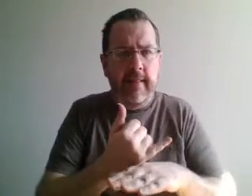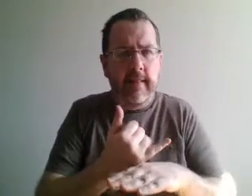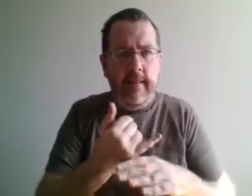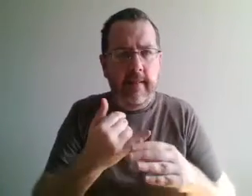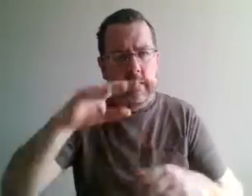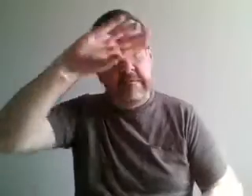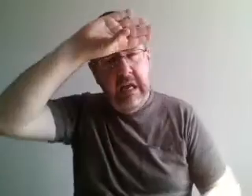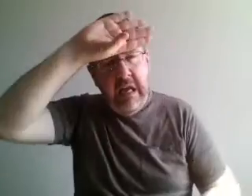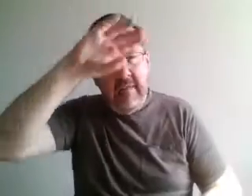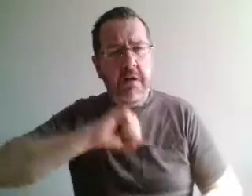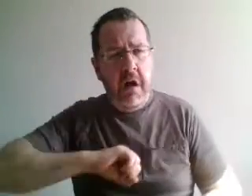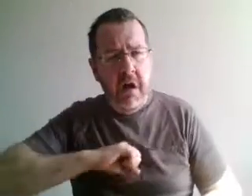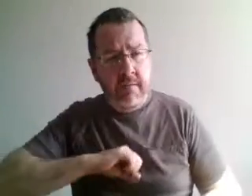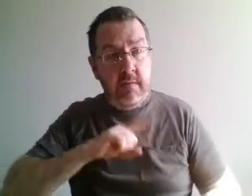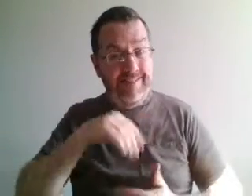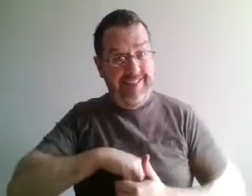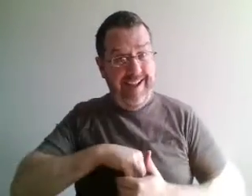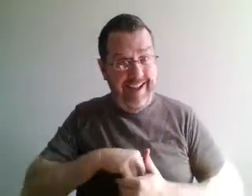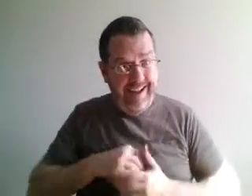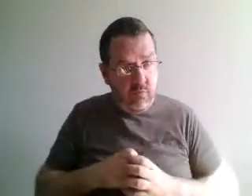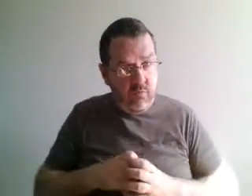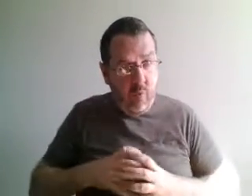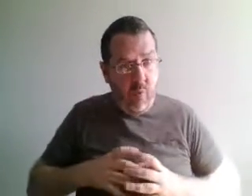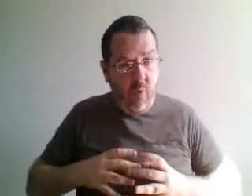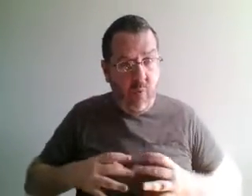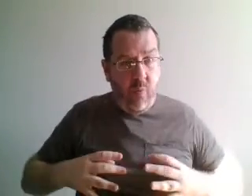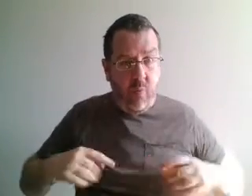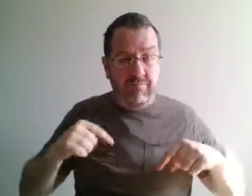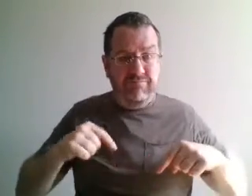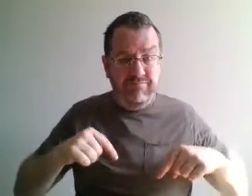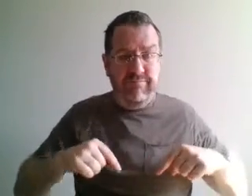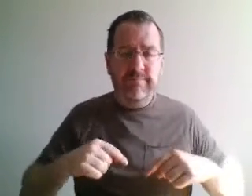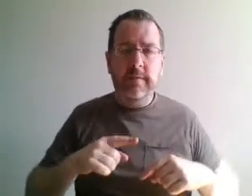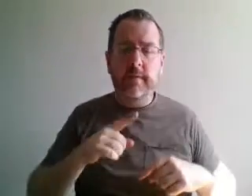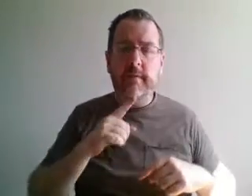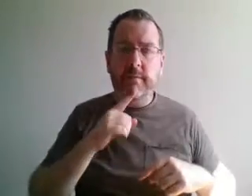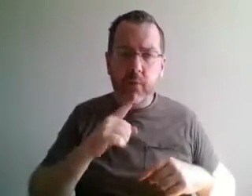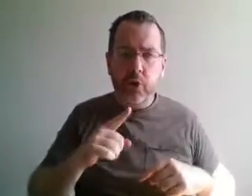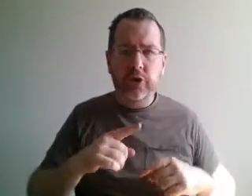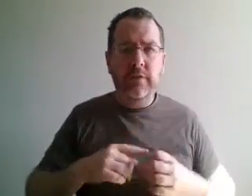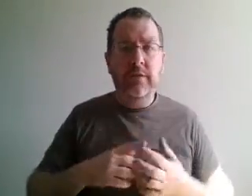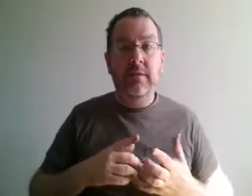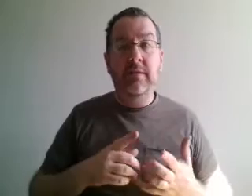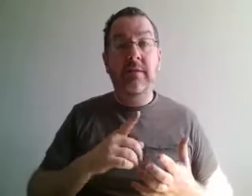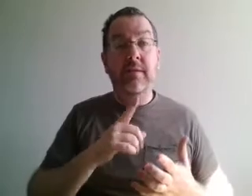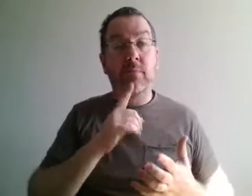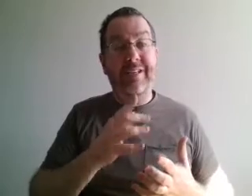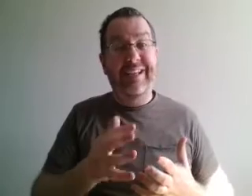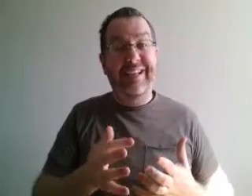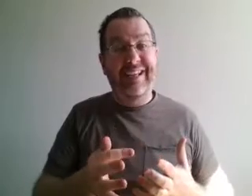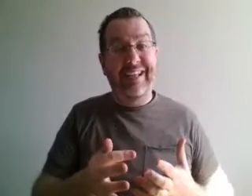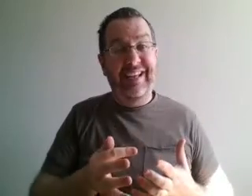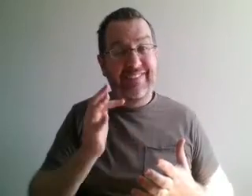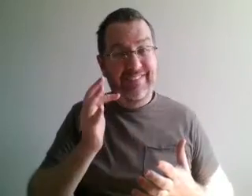But once people start showing symptoms, they sort of don't recover and get worse again. If that's what the listener is suggesting.